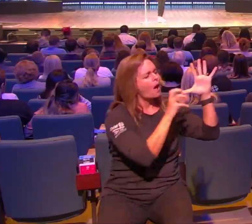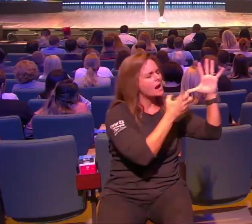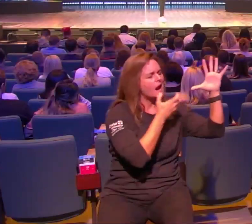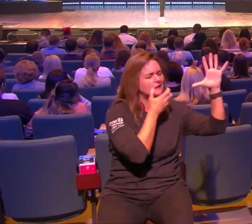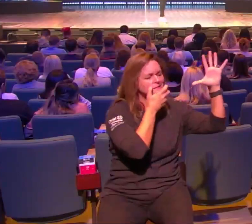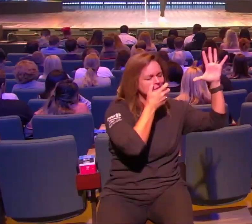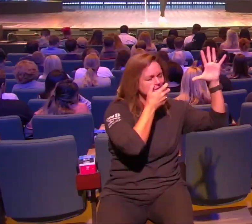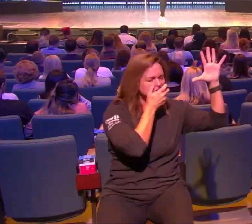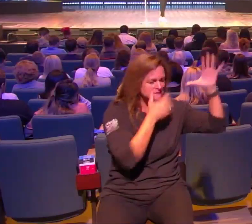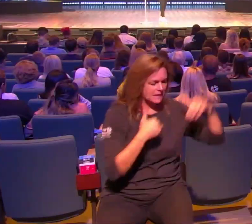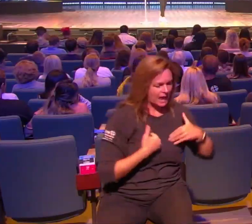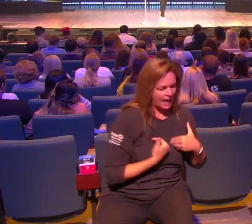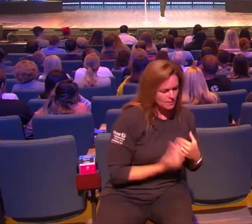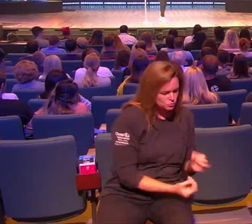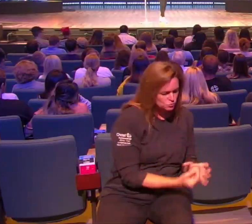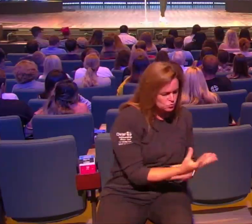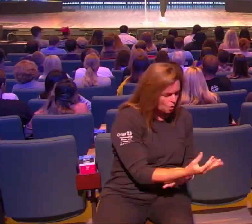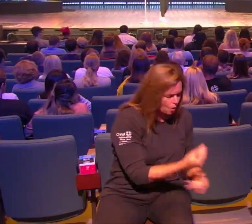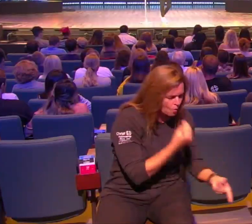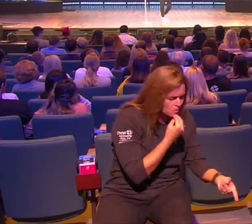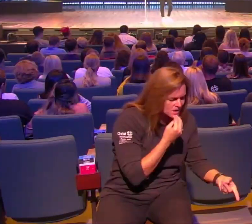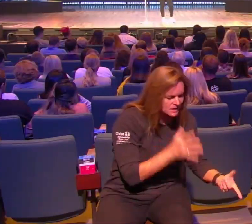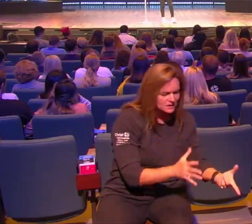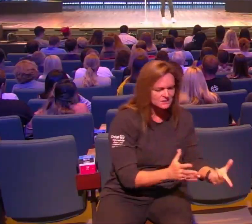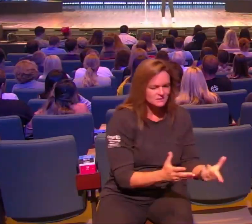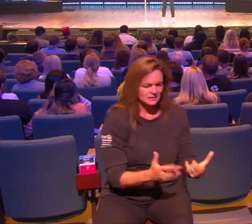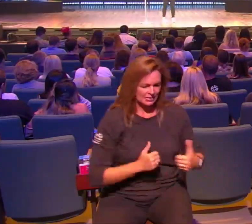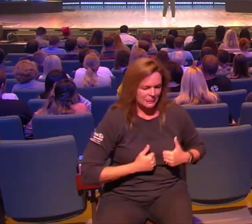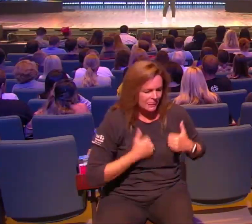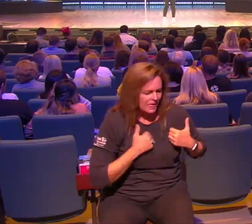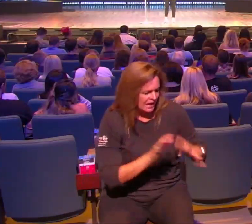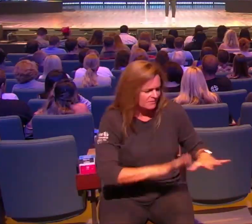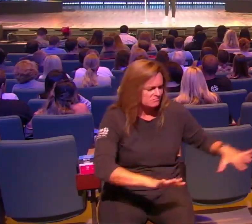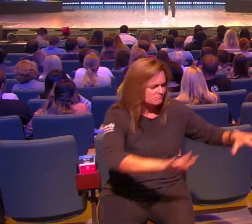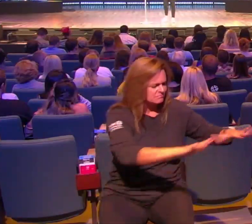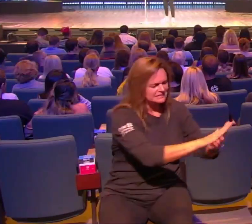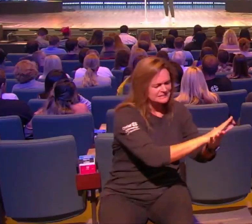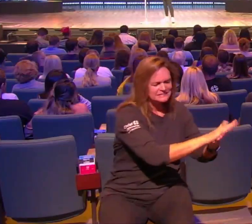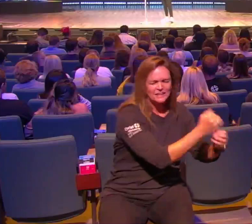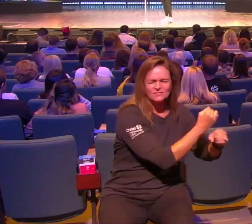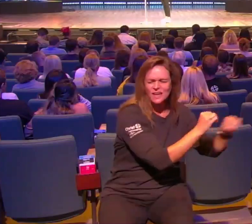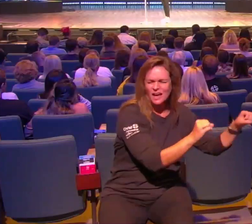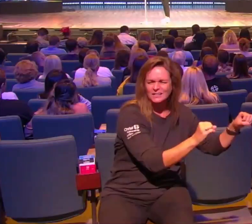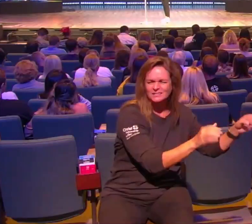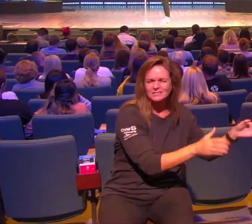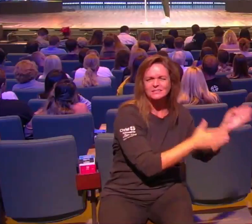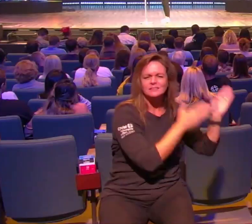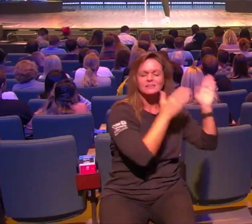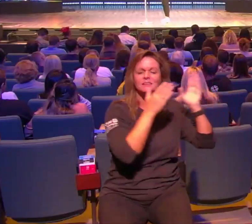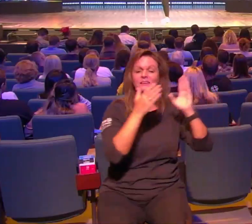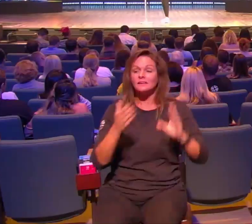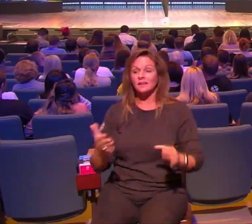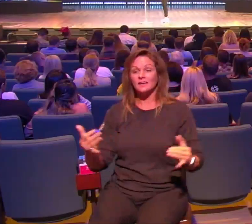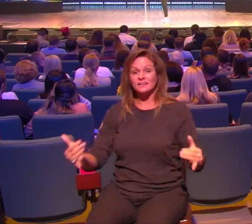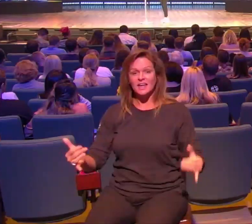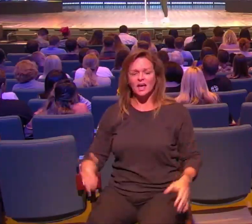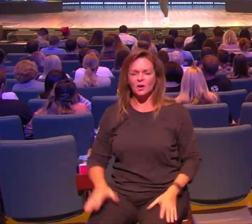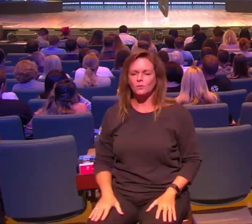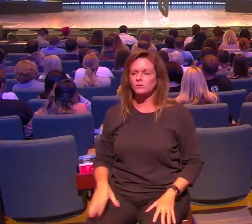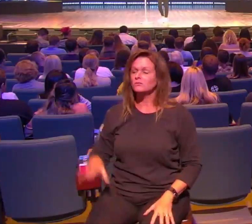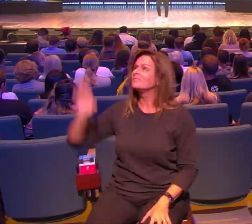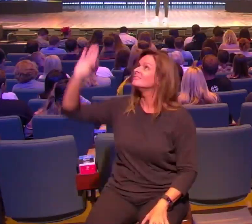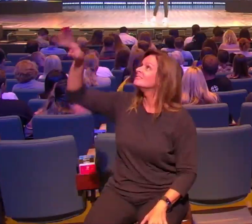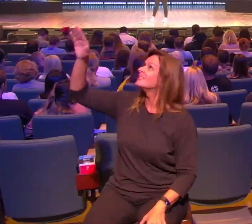we can't see it. The title of my message today is, Hey God, Count me